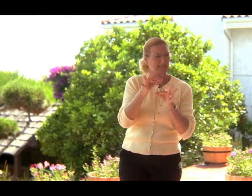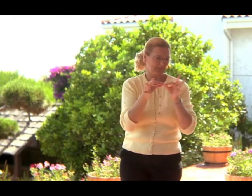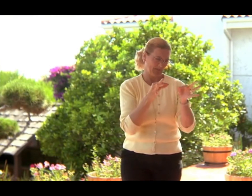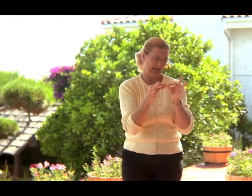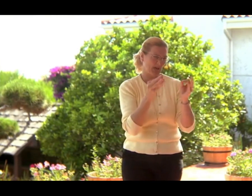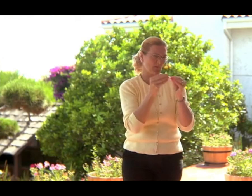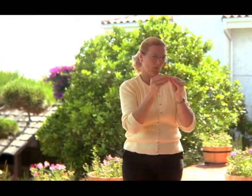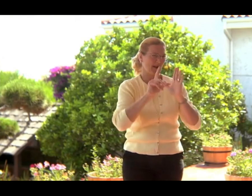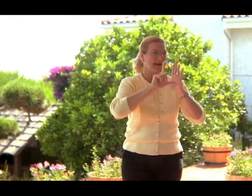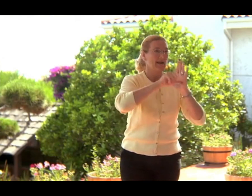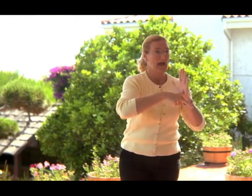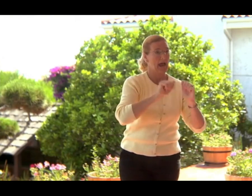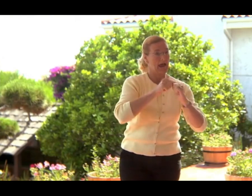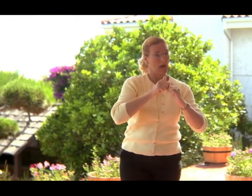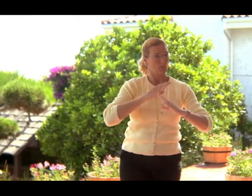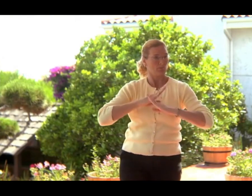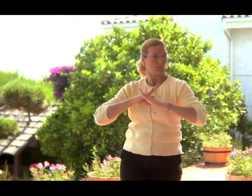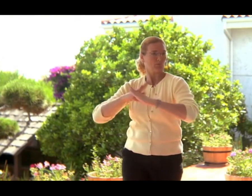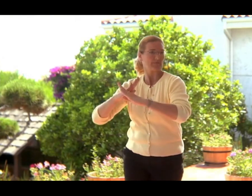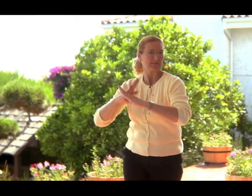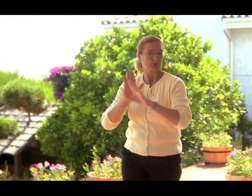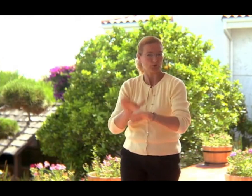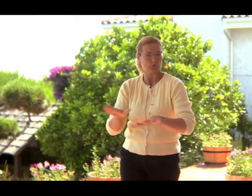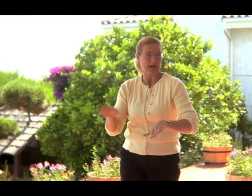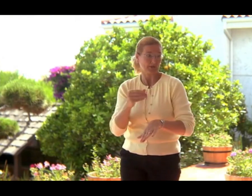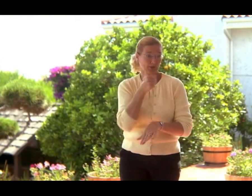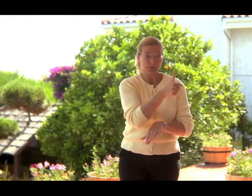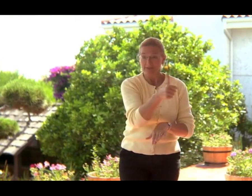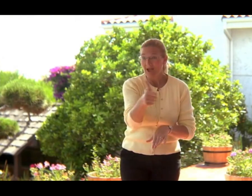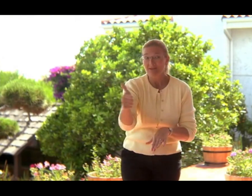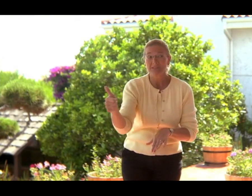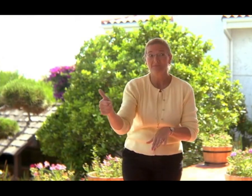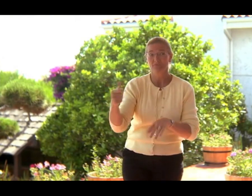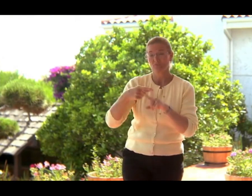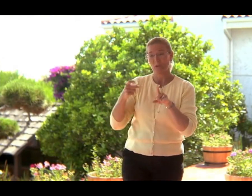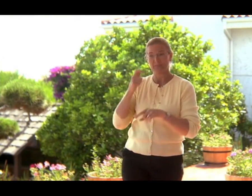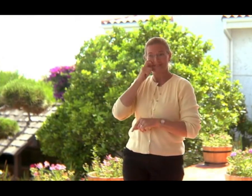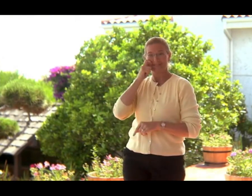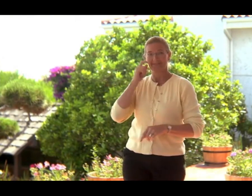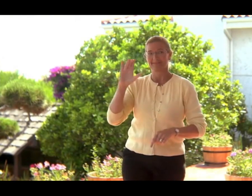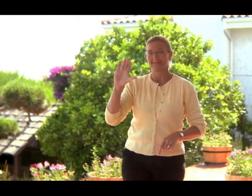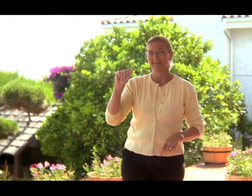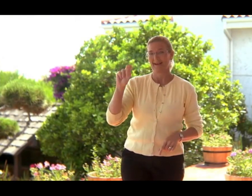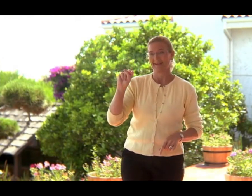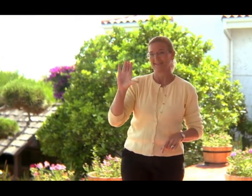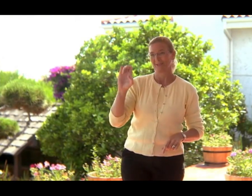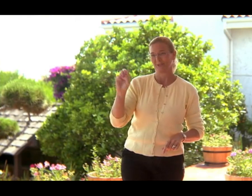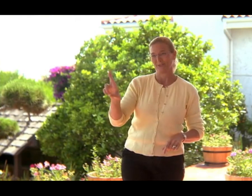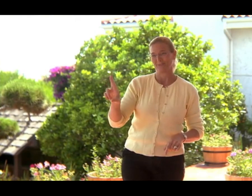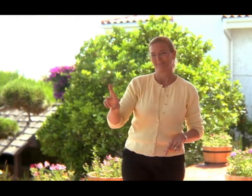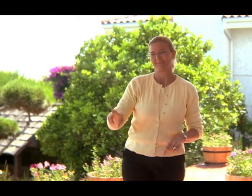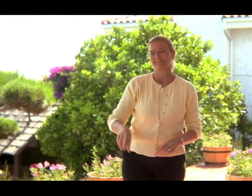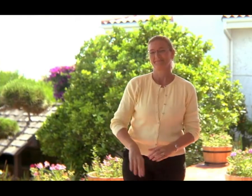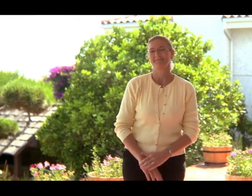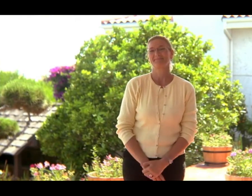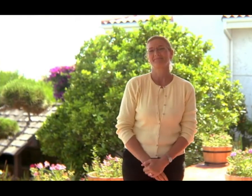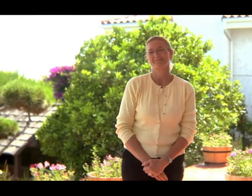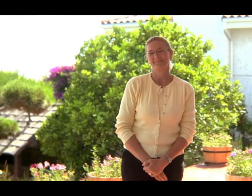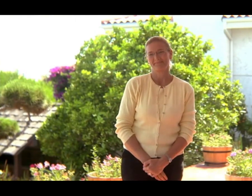A little later on in this presentation, I will explain the many things that you can do to prevent skin cancer in your children and